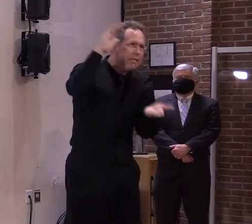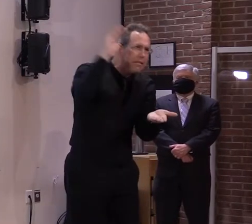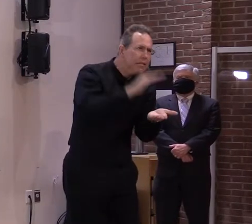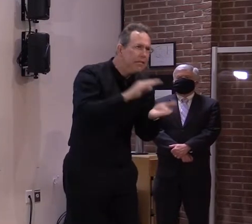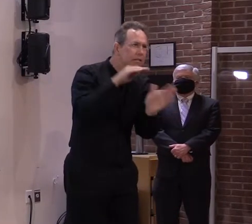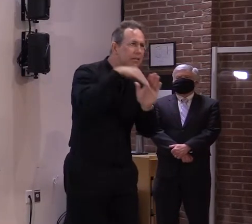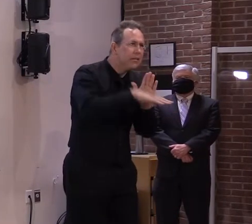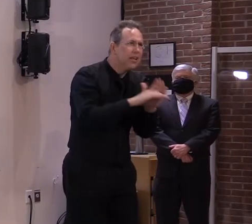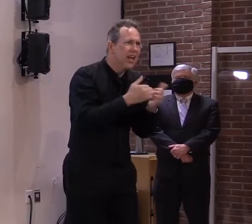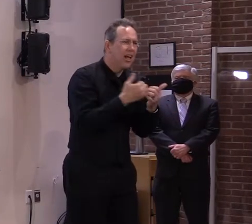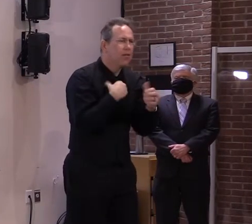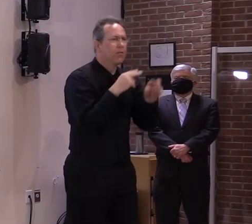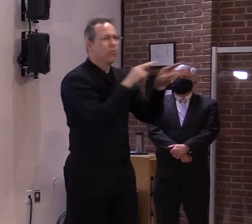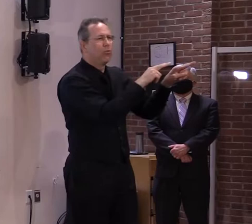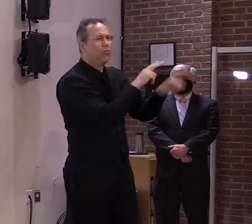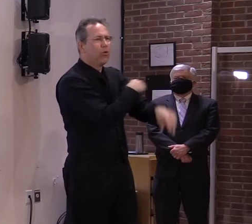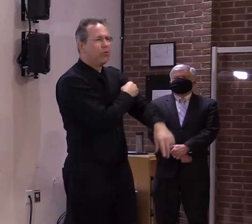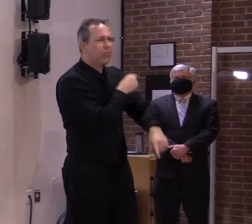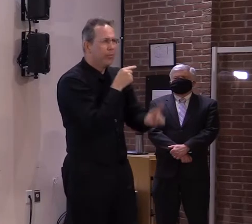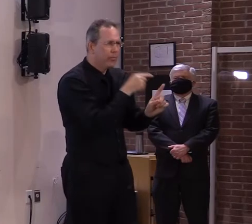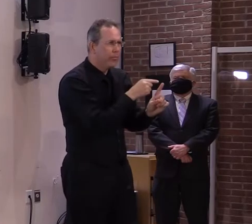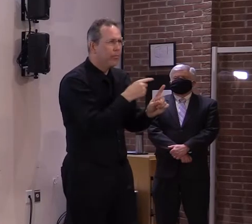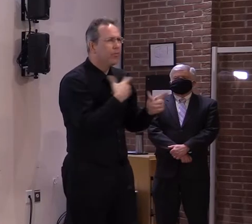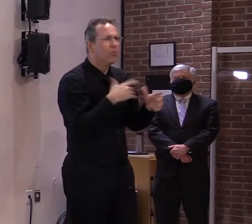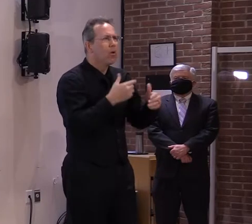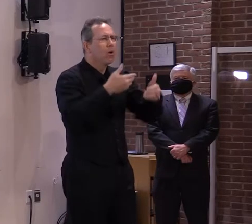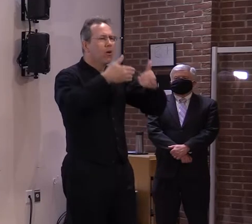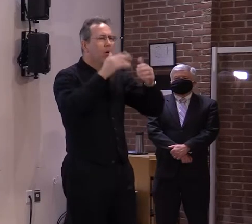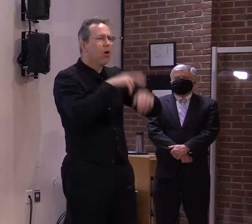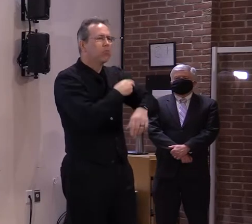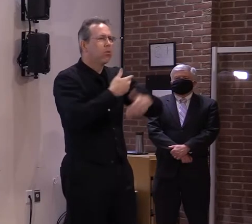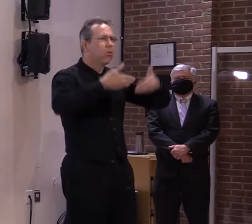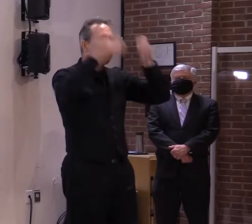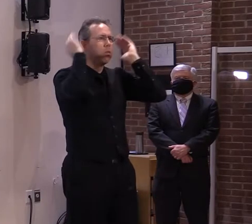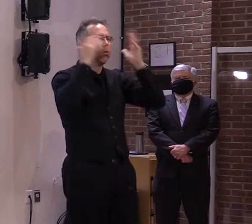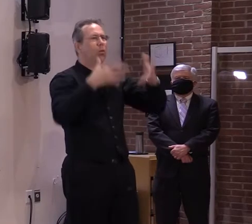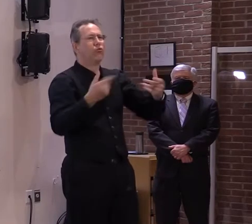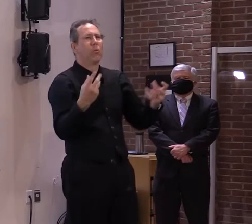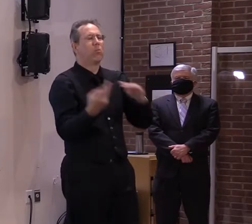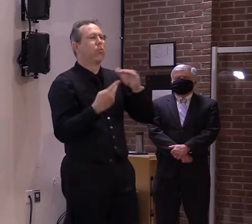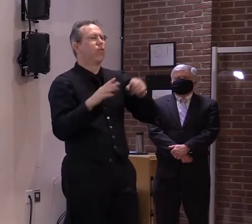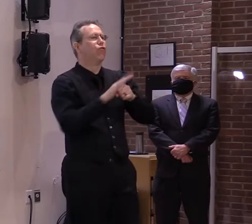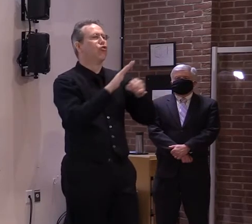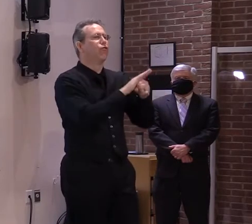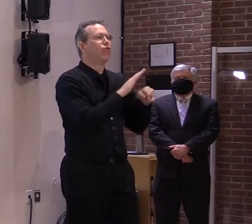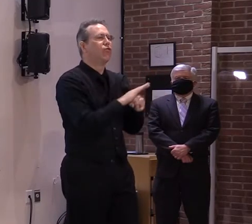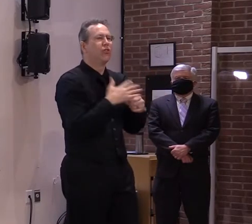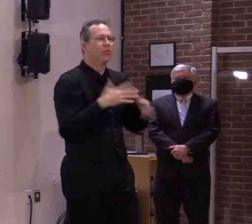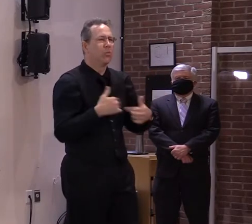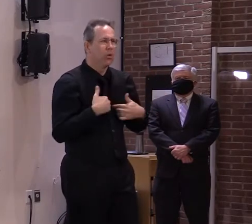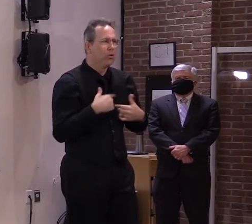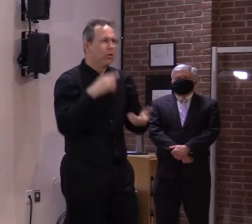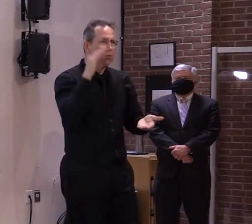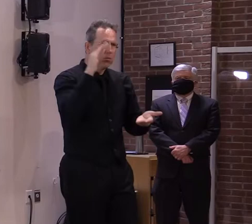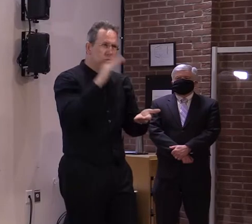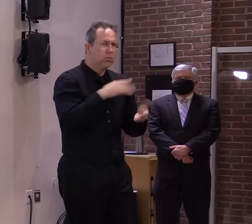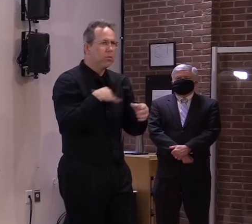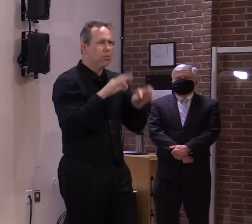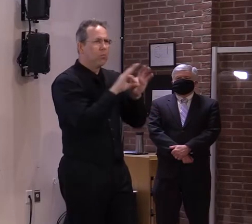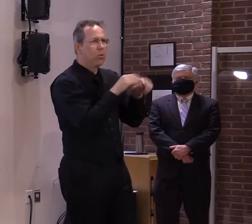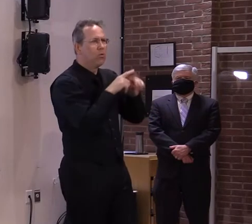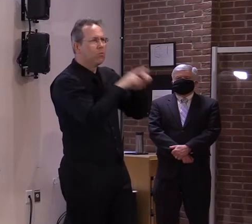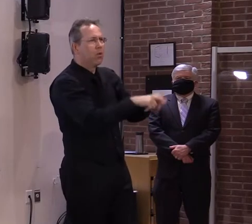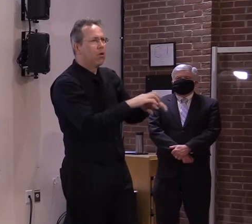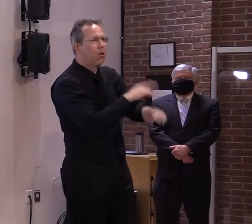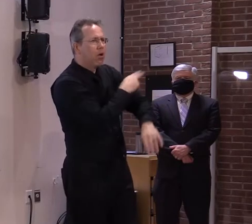we keep the hospitalizations to a minimum and deaths to a minimum as well. If not, you know, it'd be nice to get